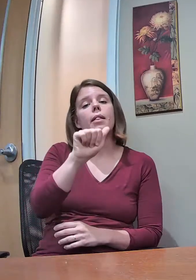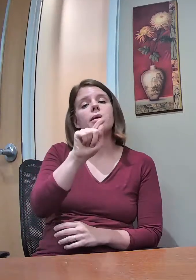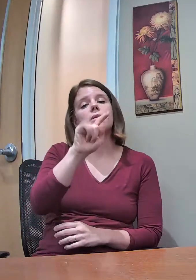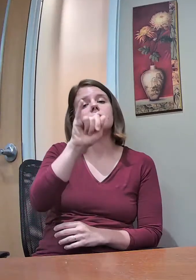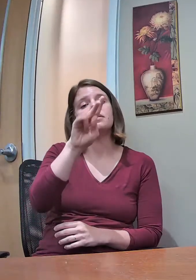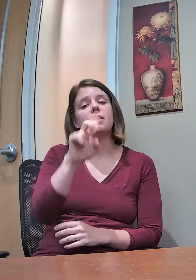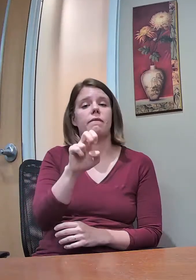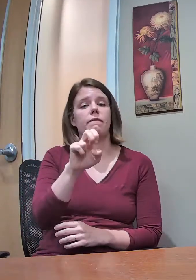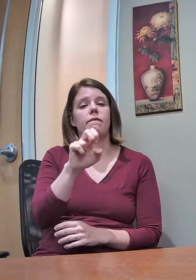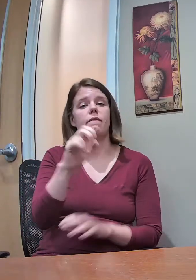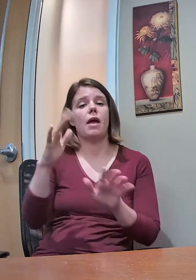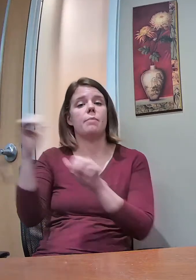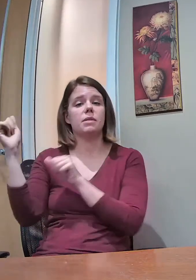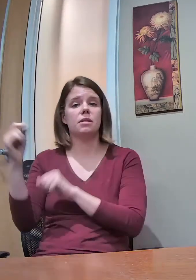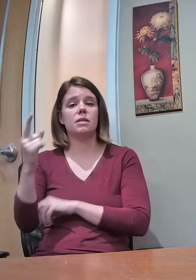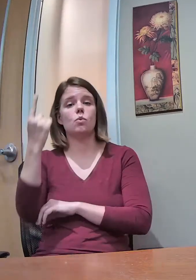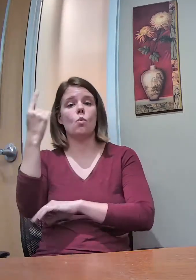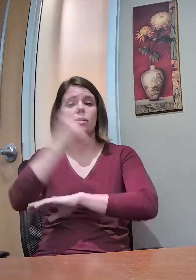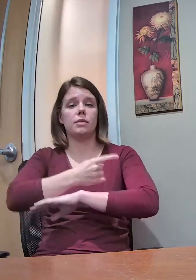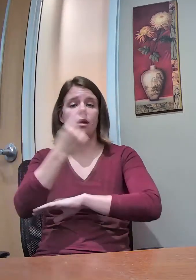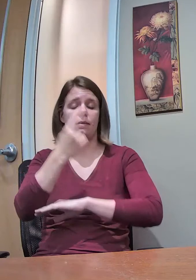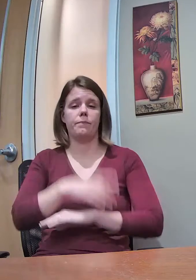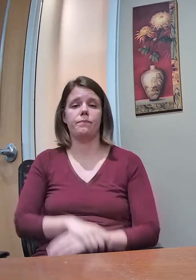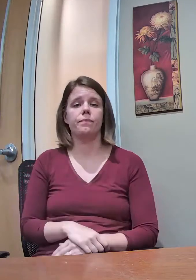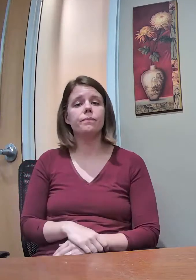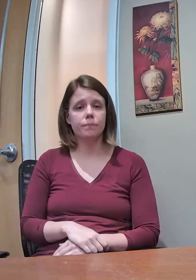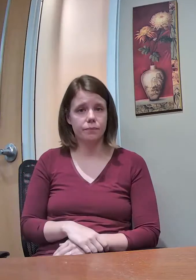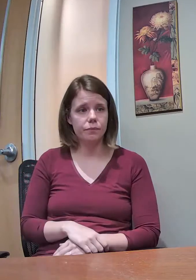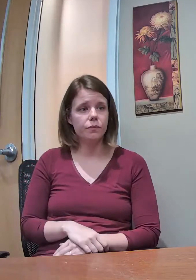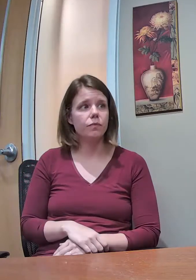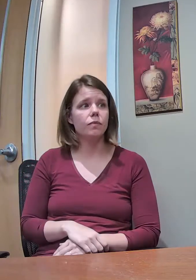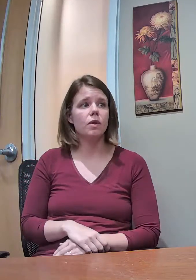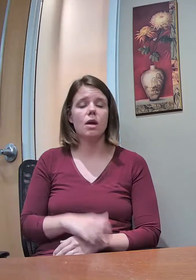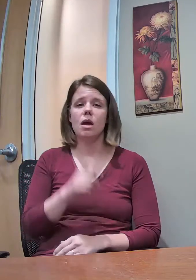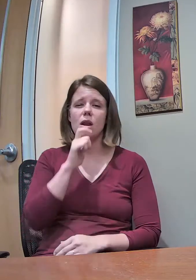than 24 hours. You do not require testing or